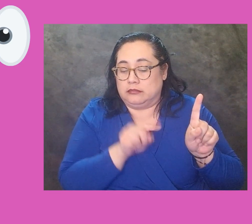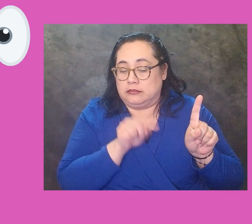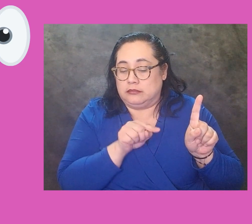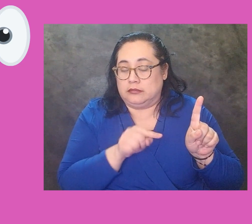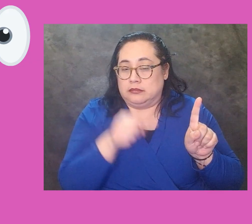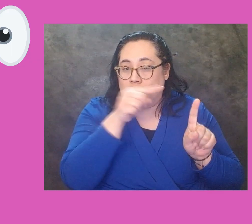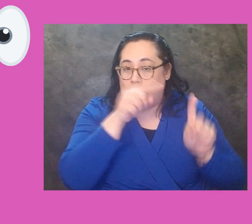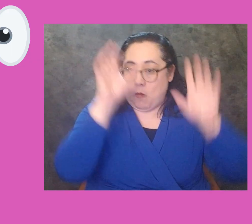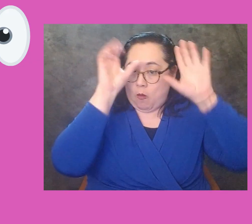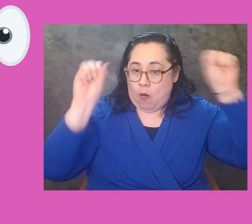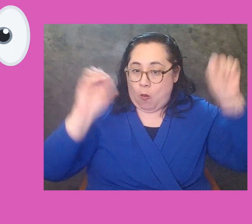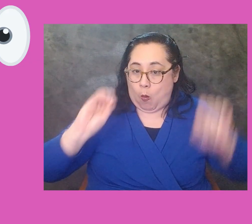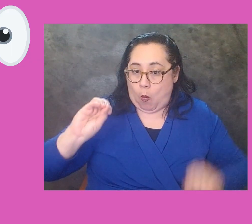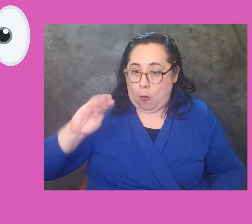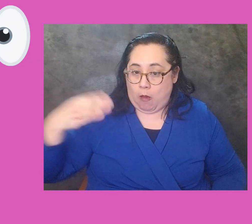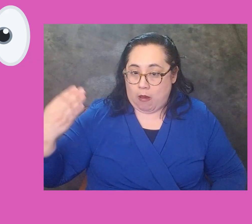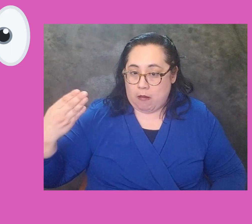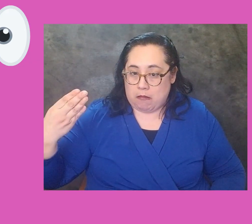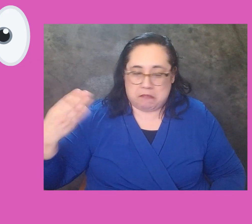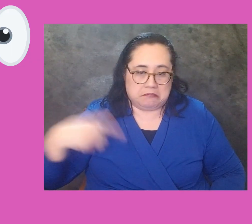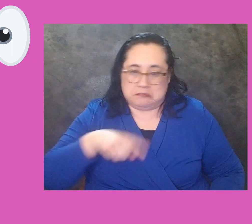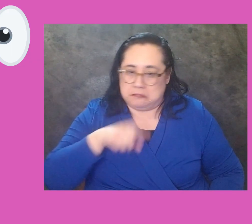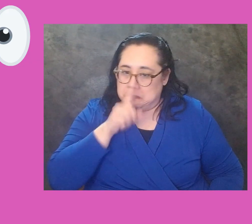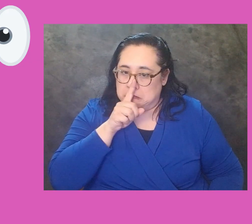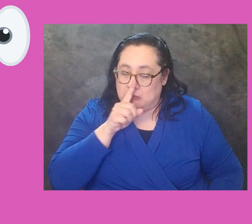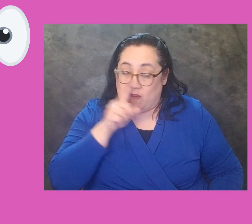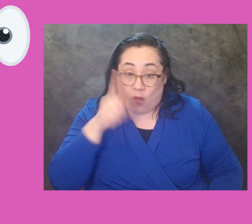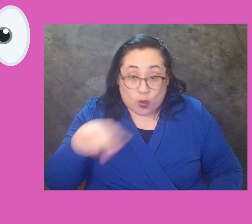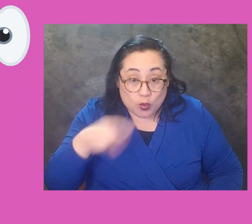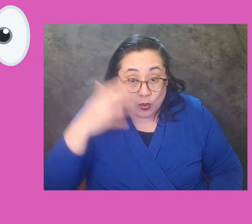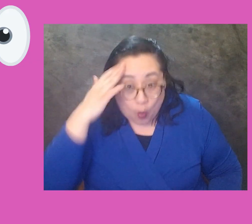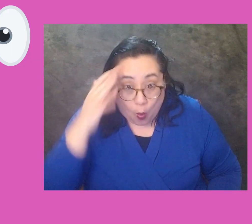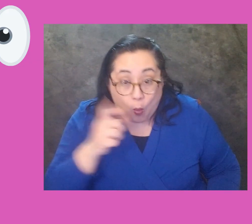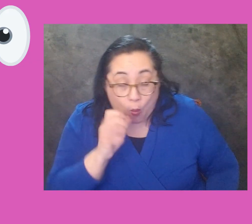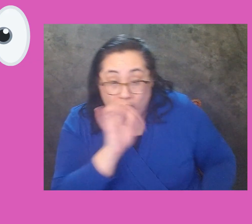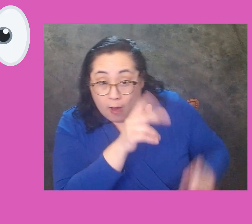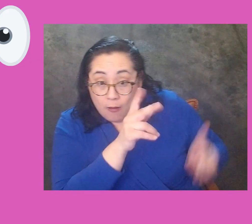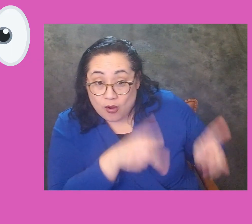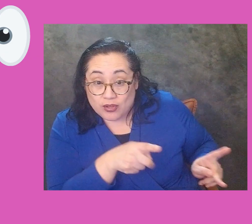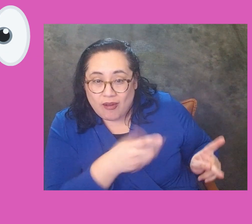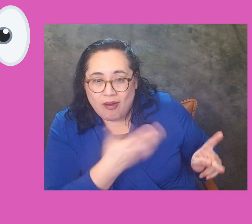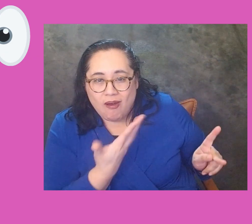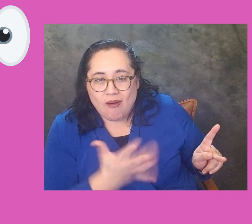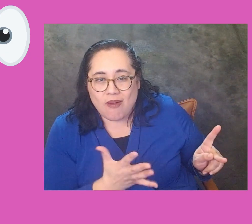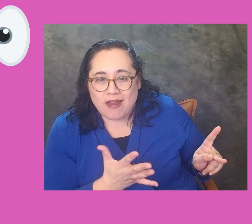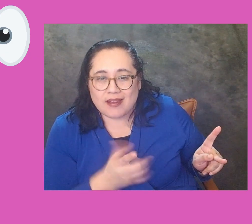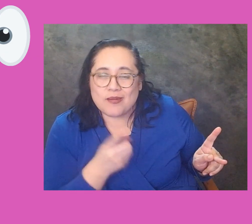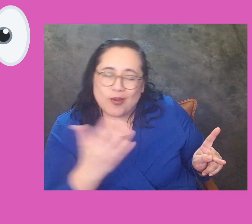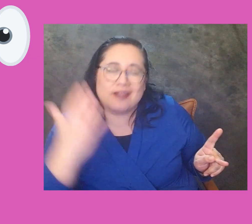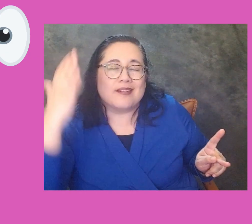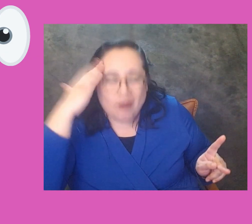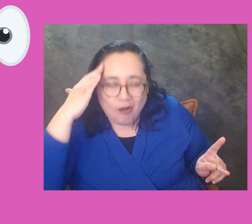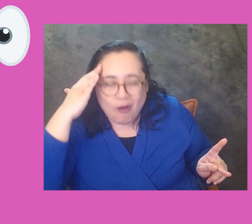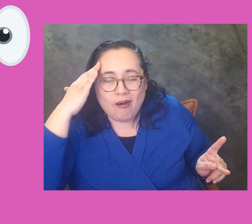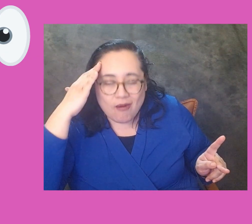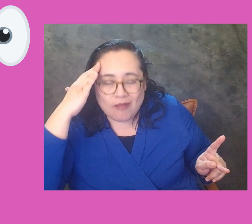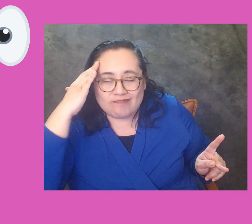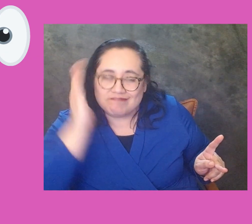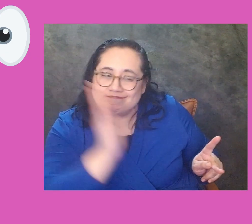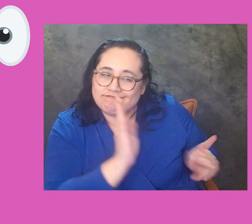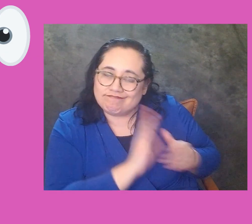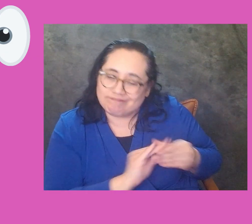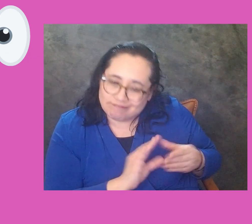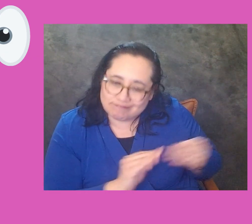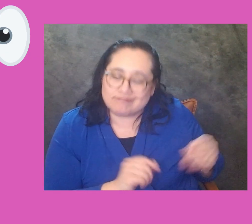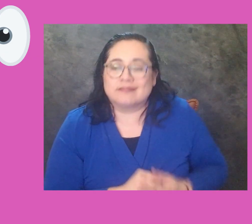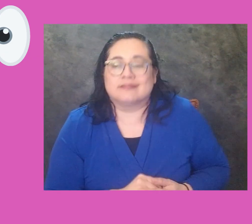President Obama. I don't have to say it for you to know who that person is already. We know the story.